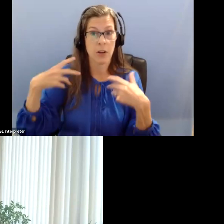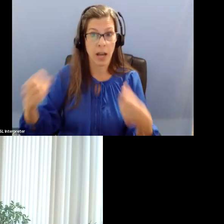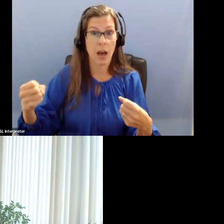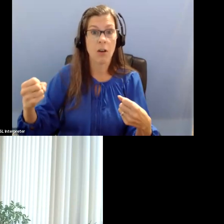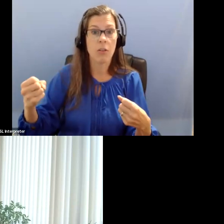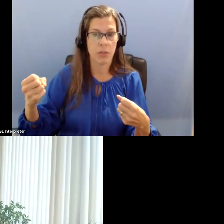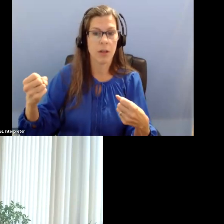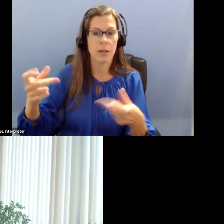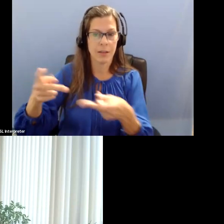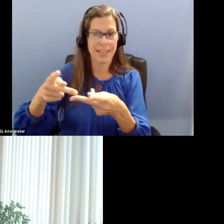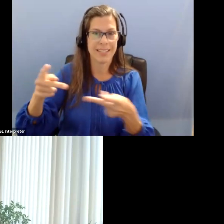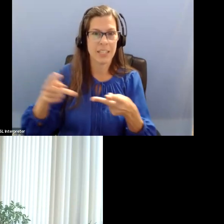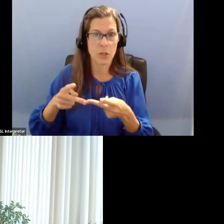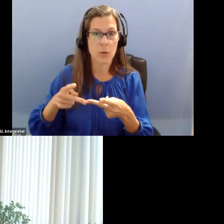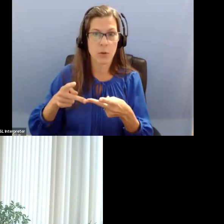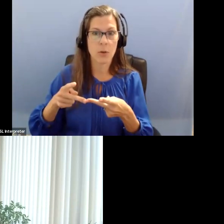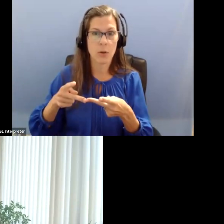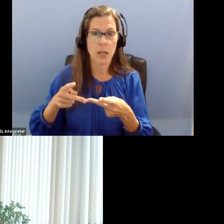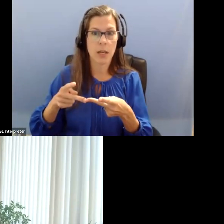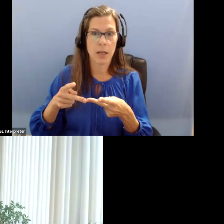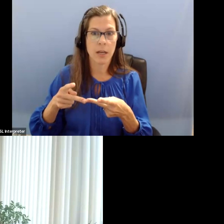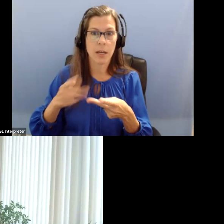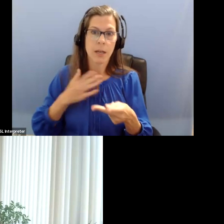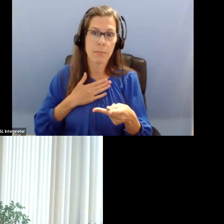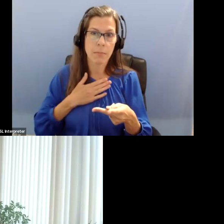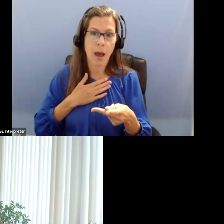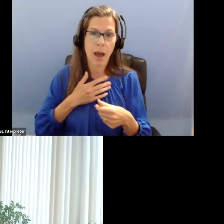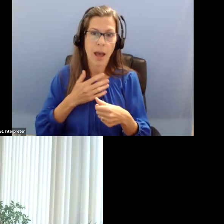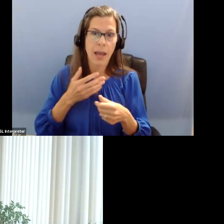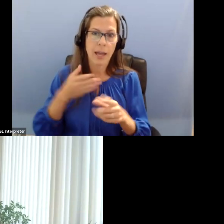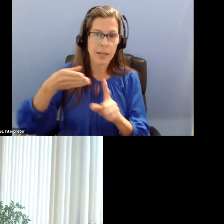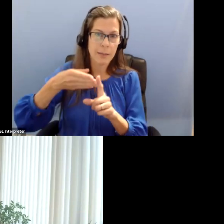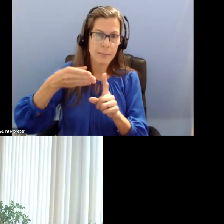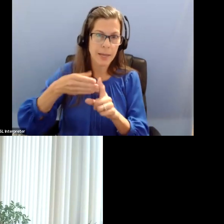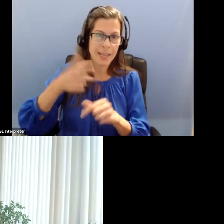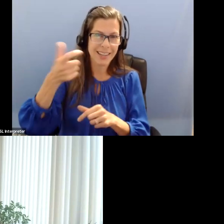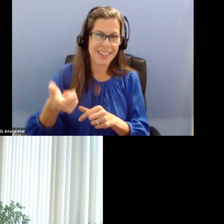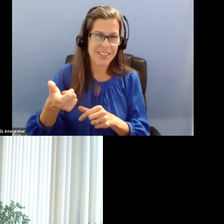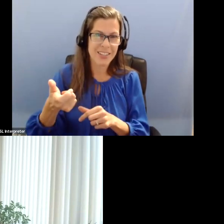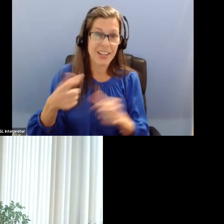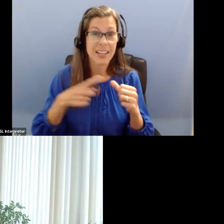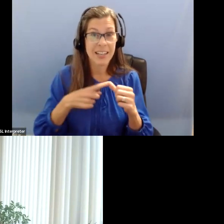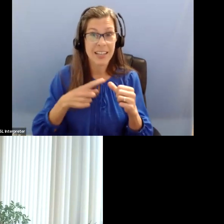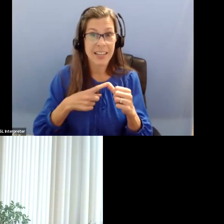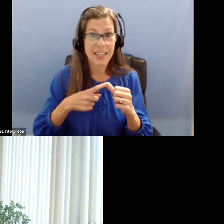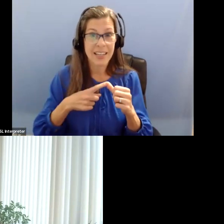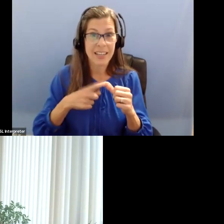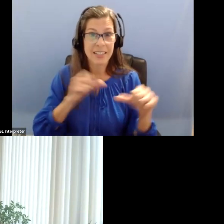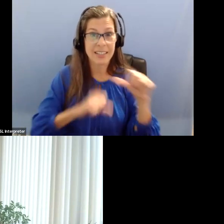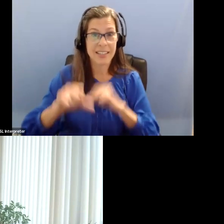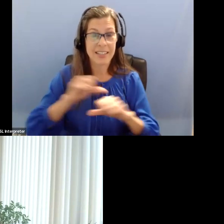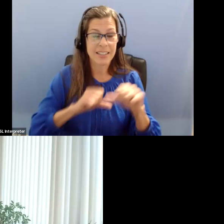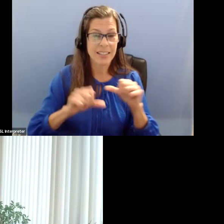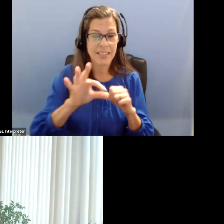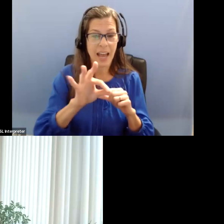Institute. And my binge recommendation initially was going to be science fiction, but